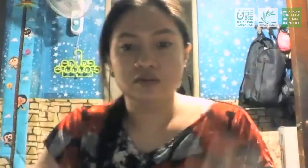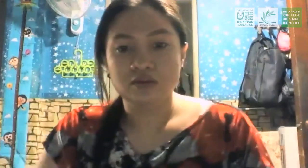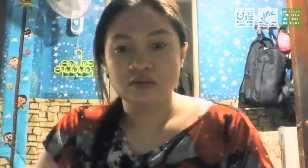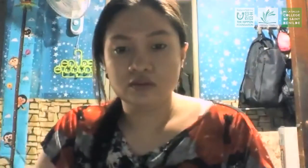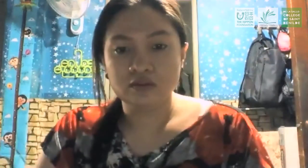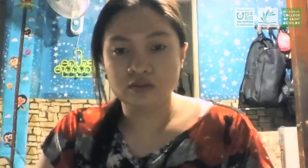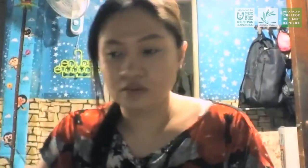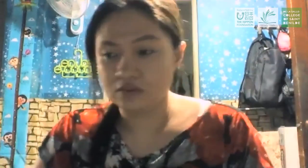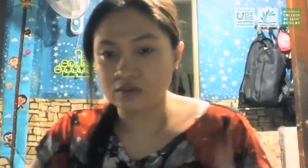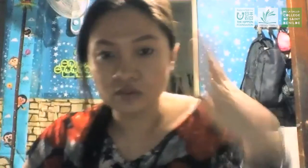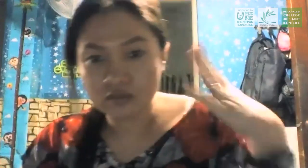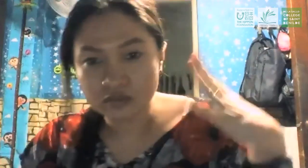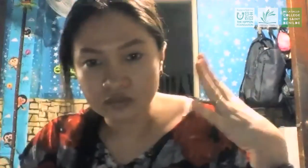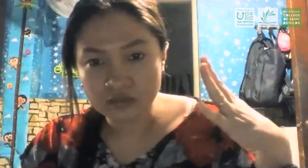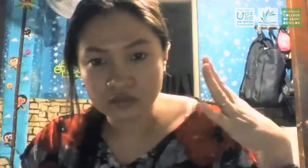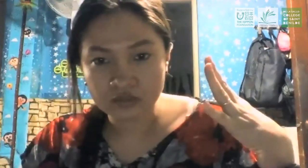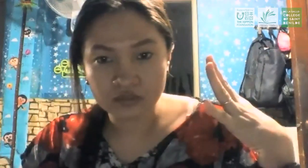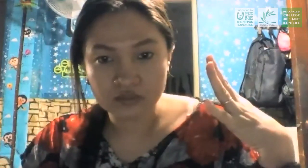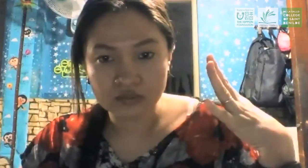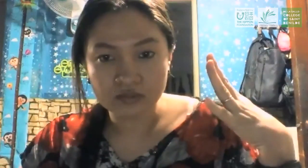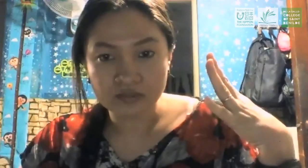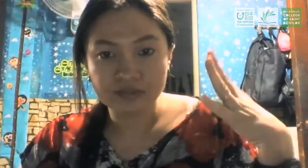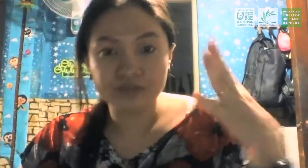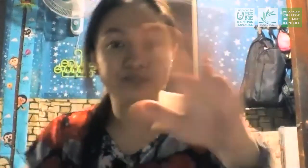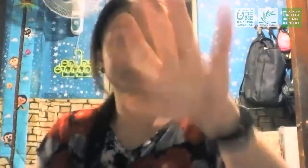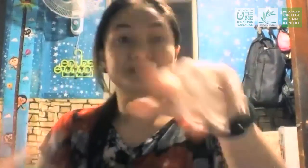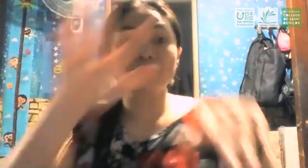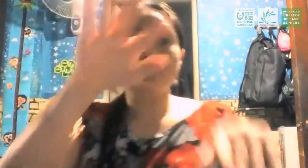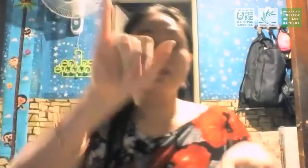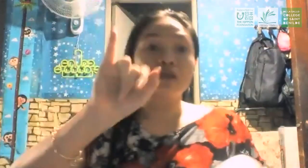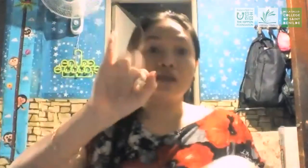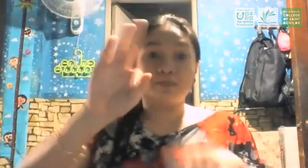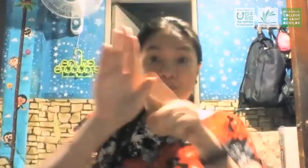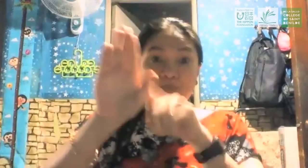Now, in Ho Chi Minh City Sign Language,